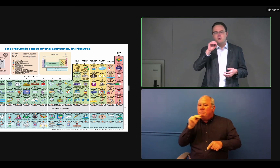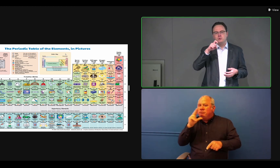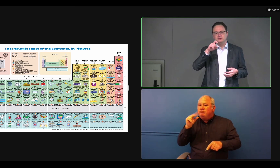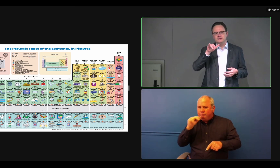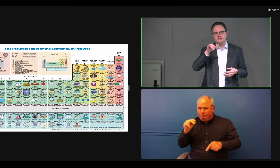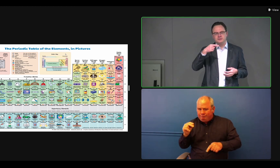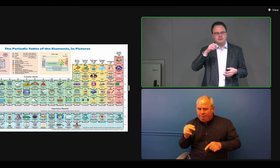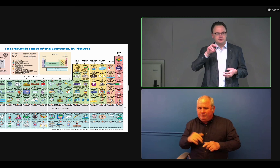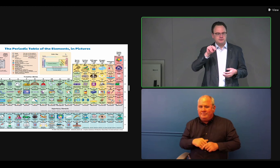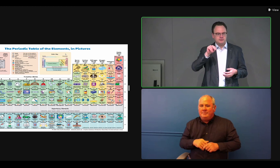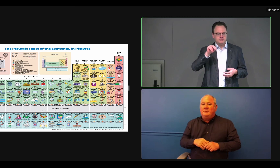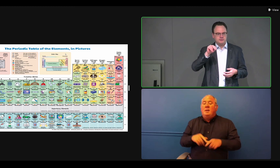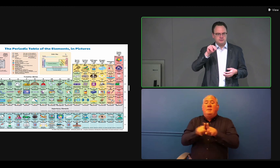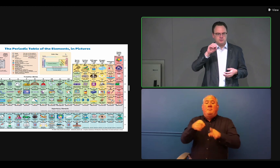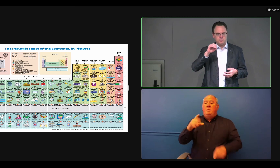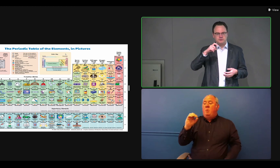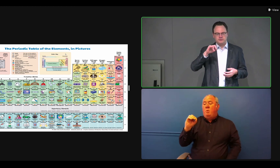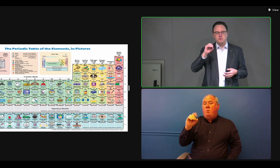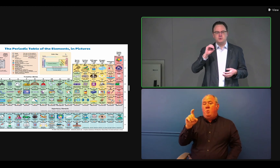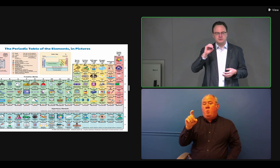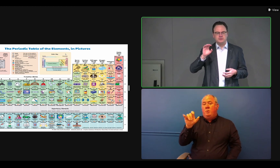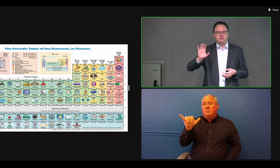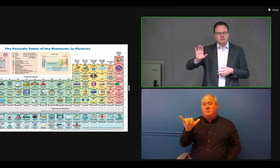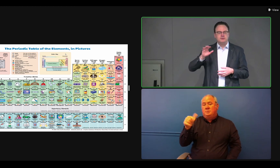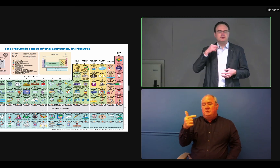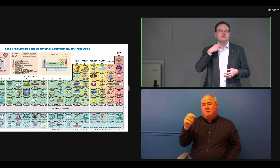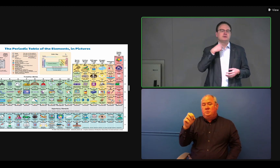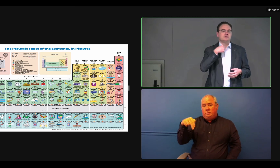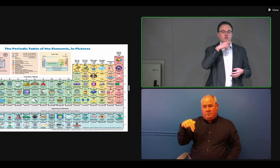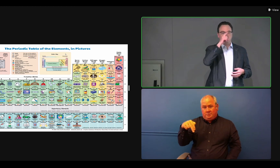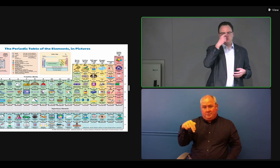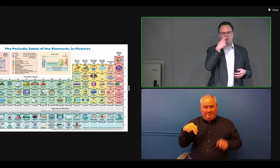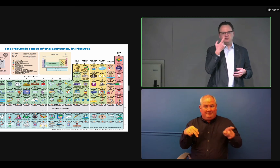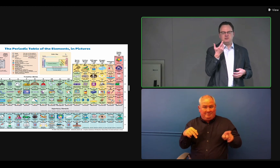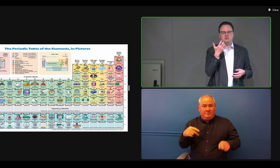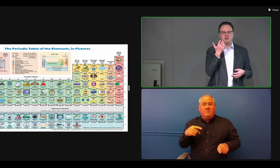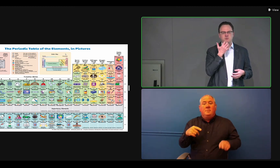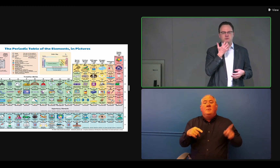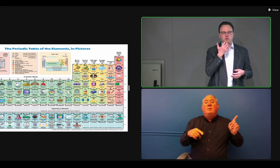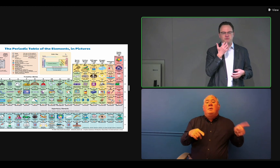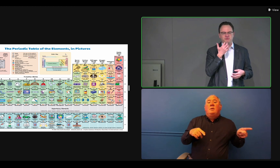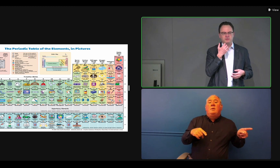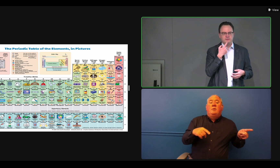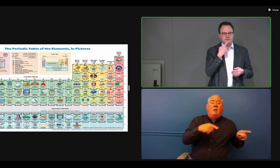course, the mouthing movements are going to be different as well.